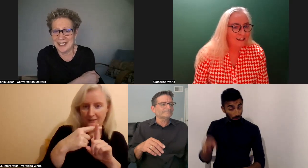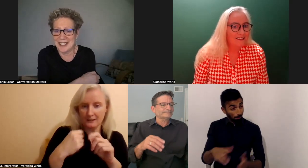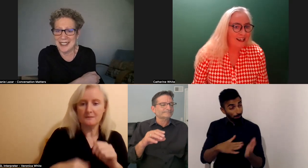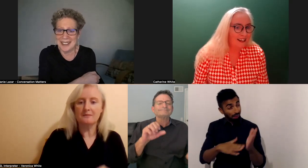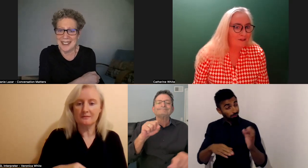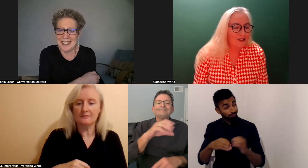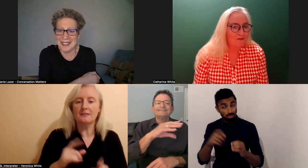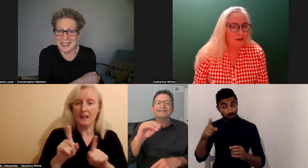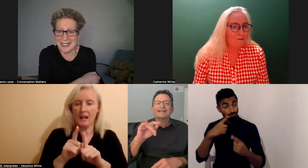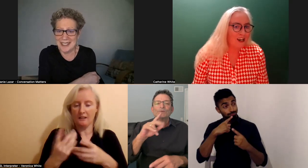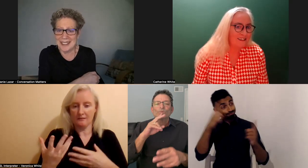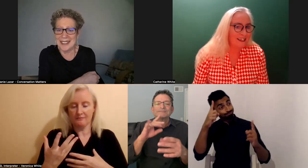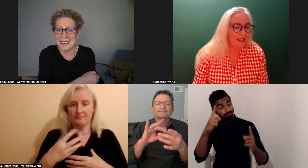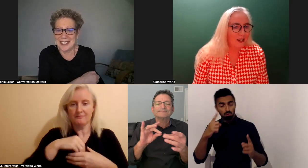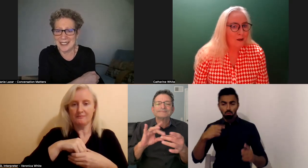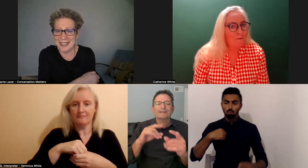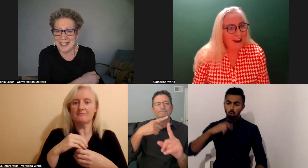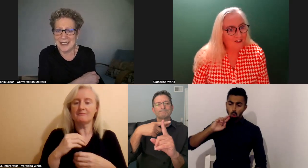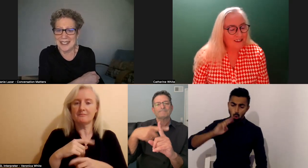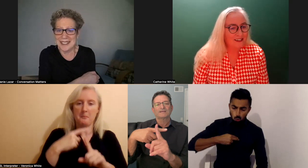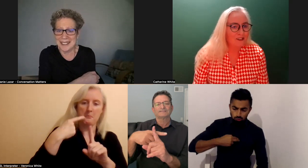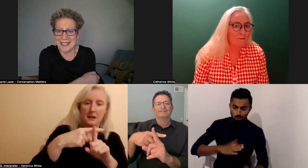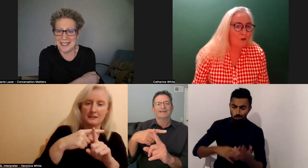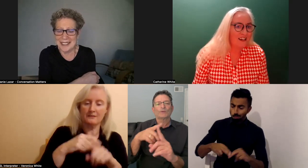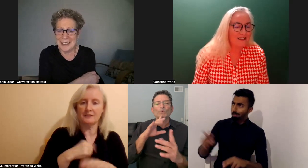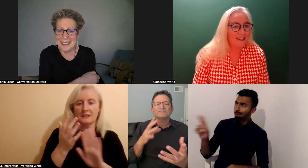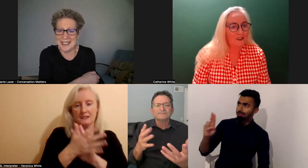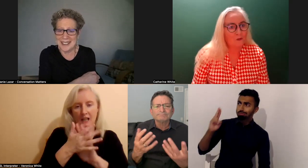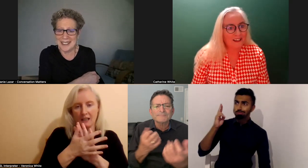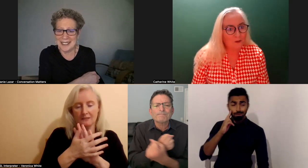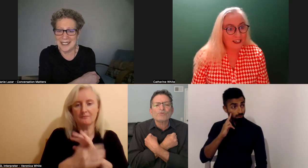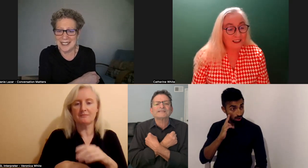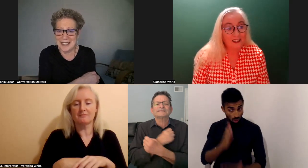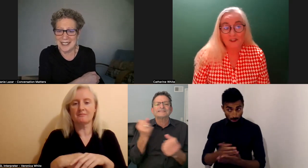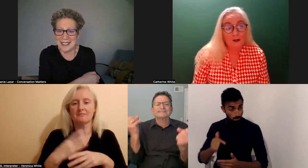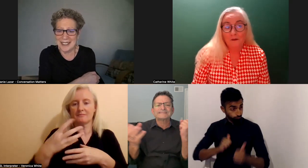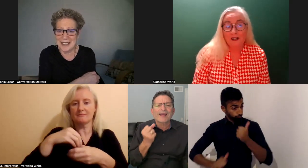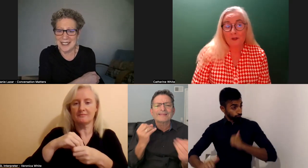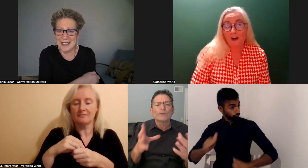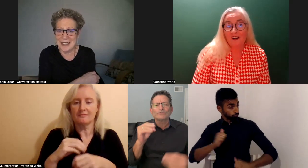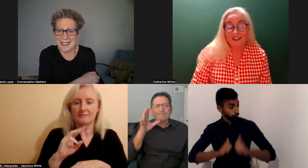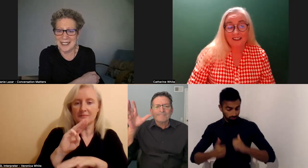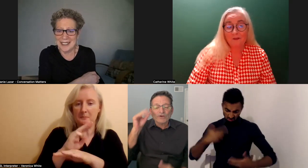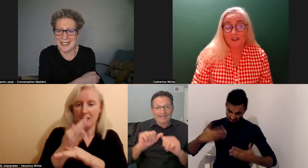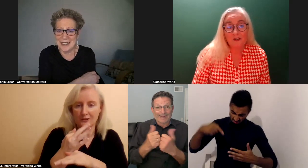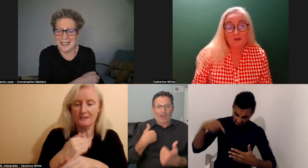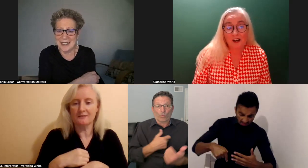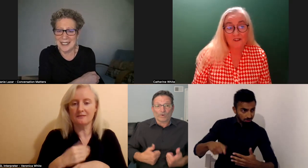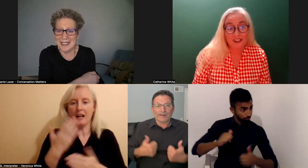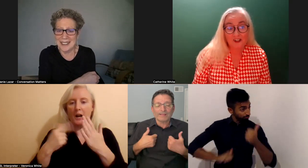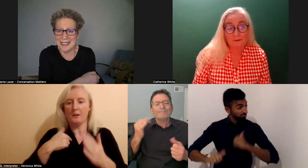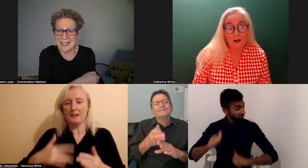embracing sign language. It was embracing parents. It was embracing the way that we had lived. Because prior to that, there was